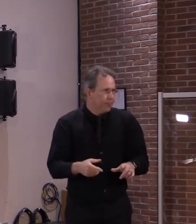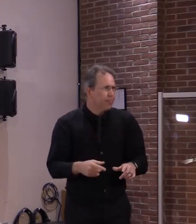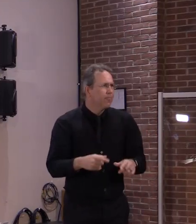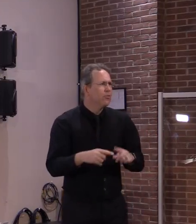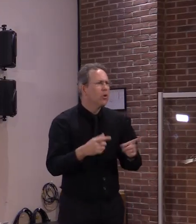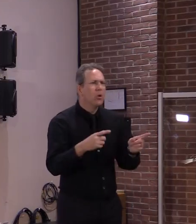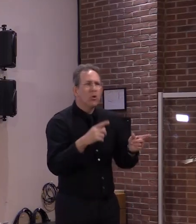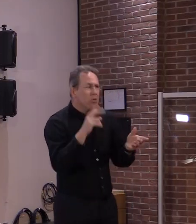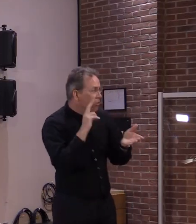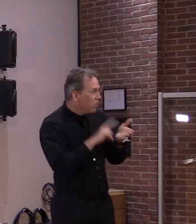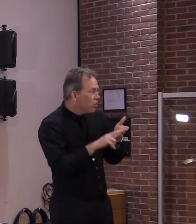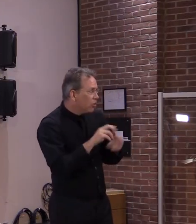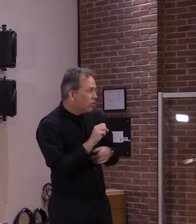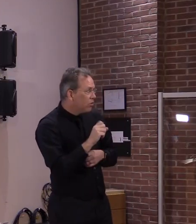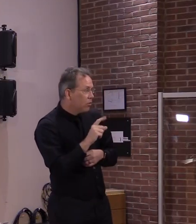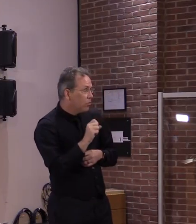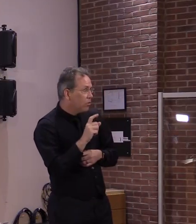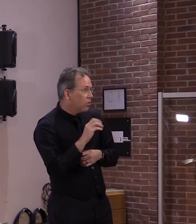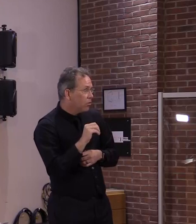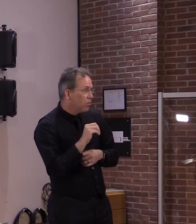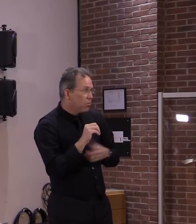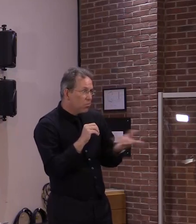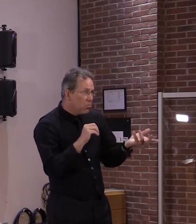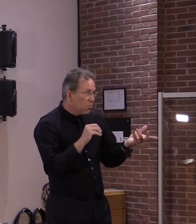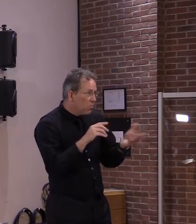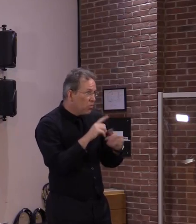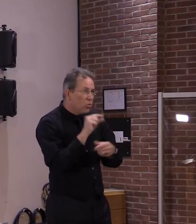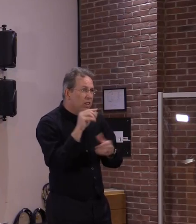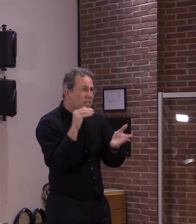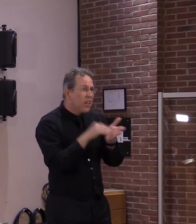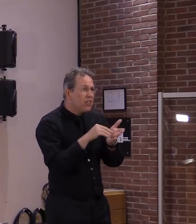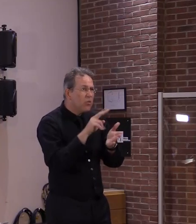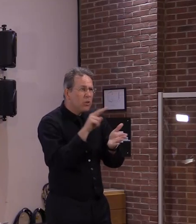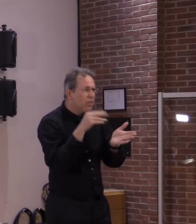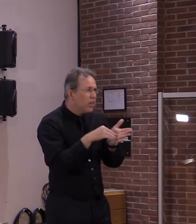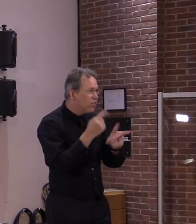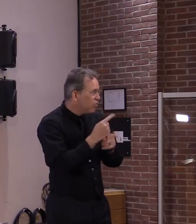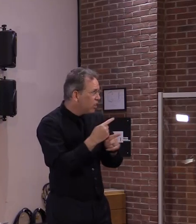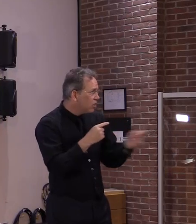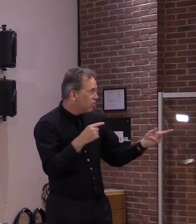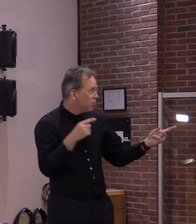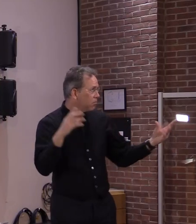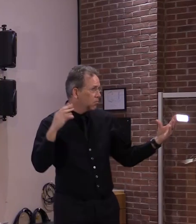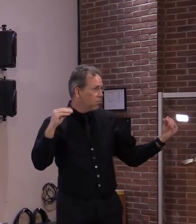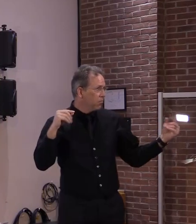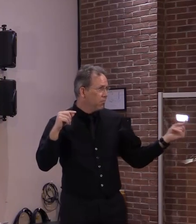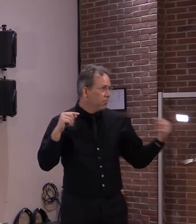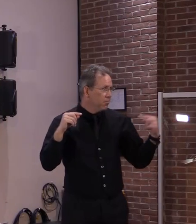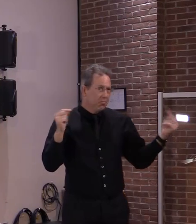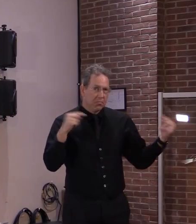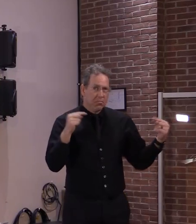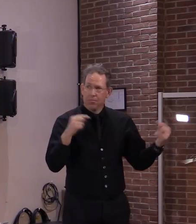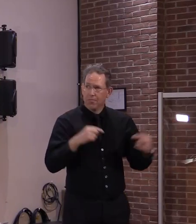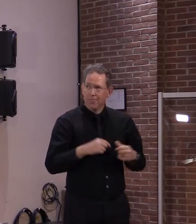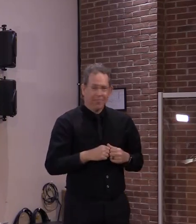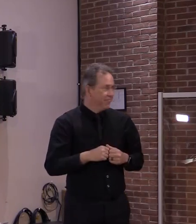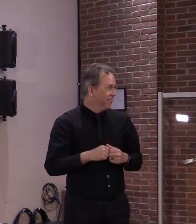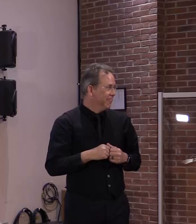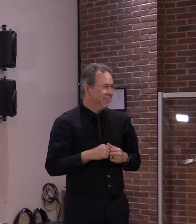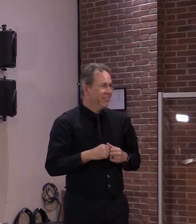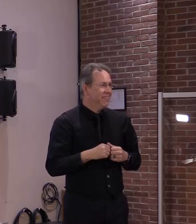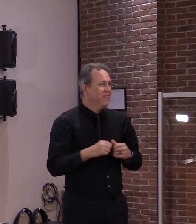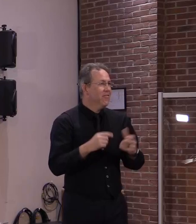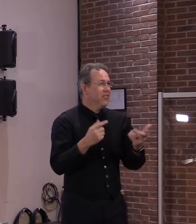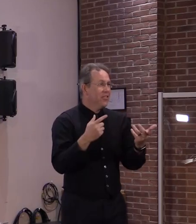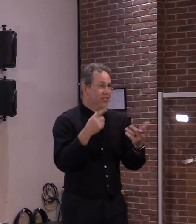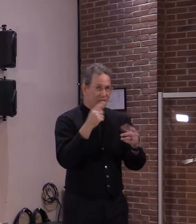20,000, 22,000 or so people in the 12 to 15 age